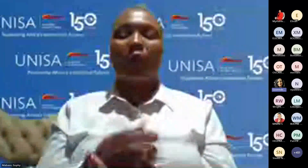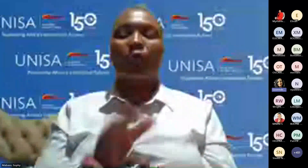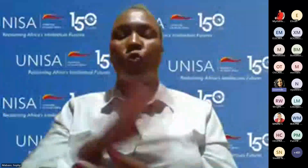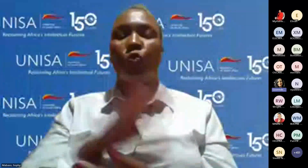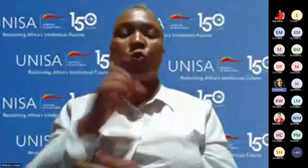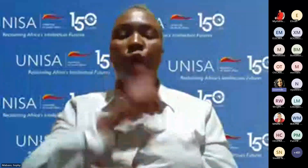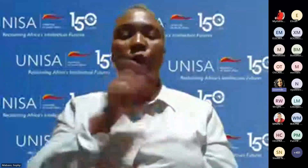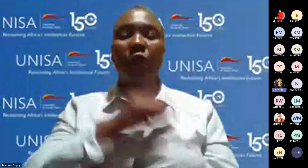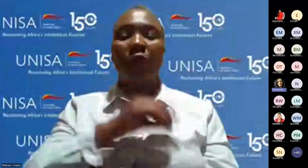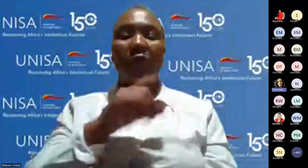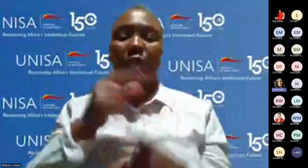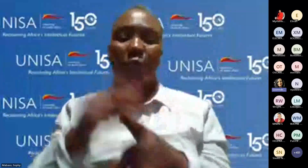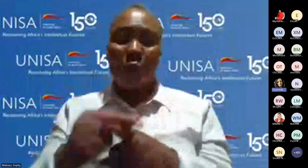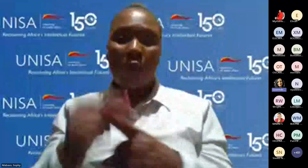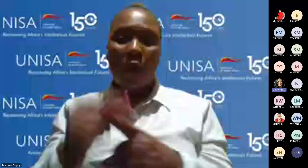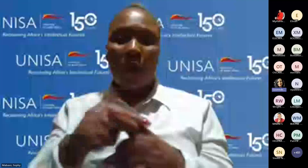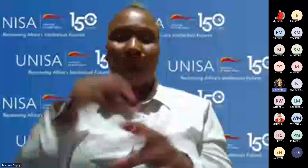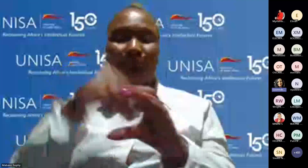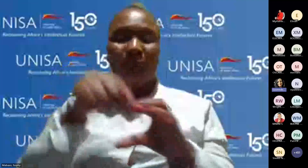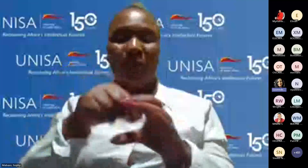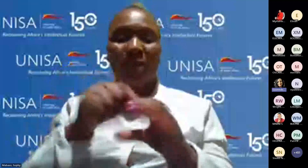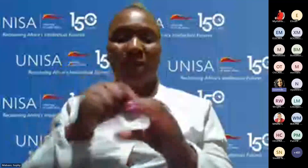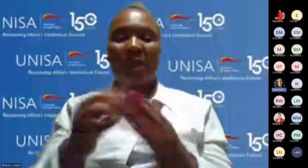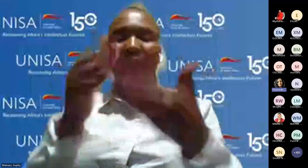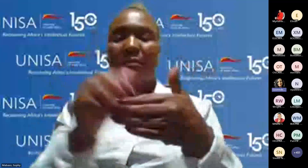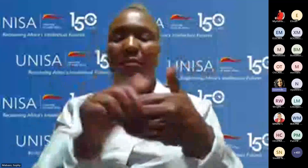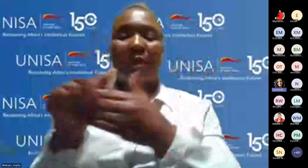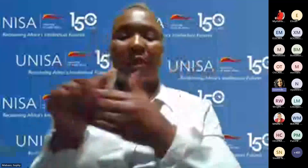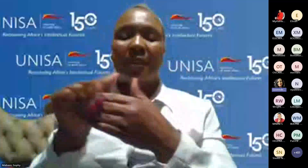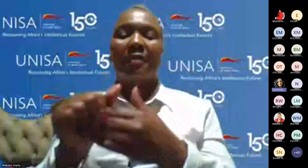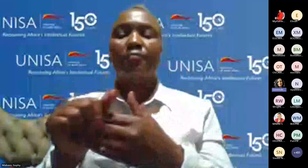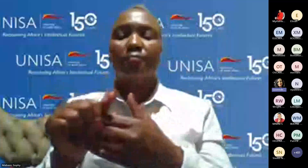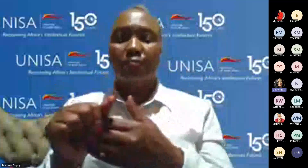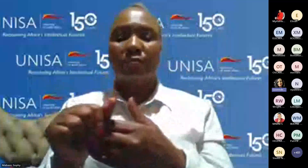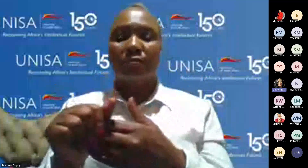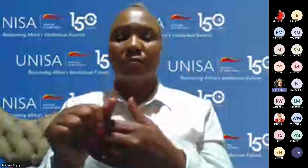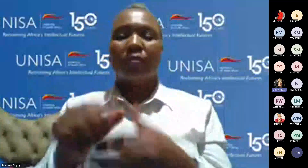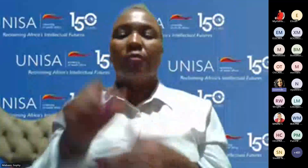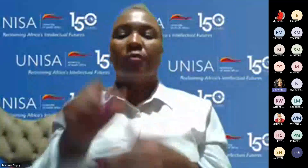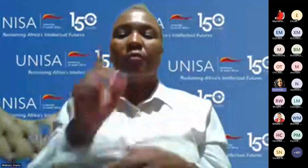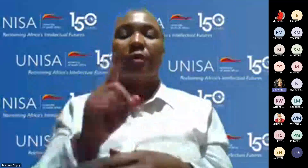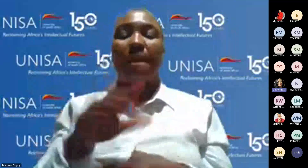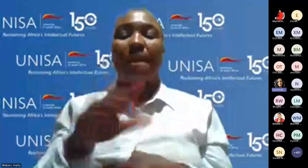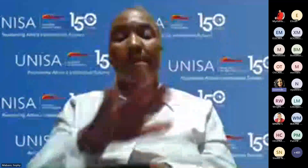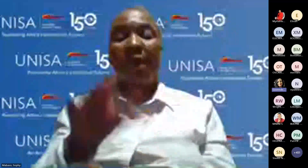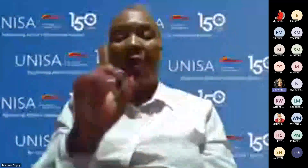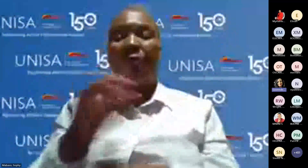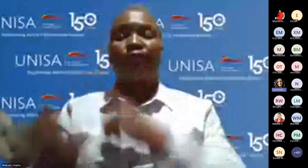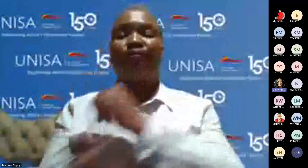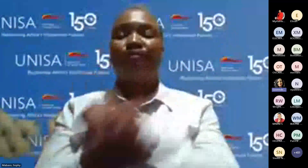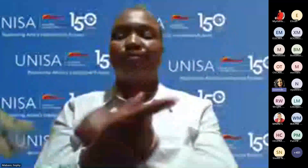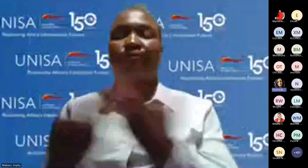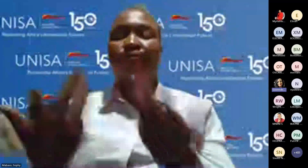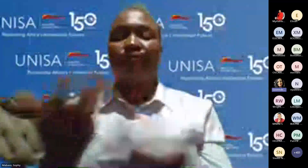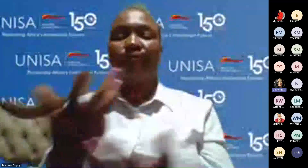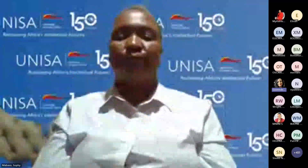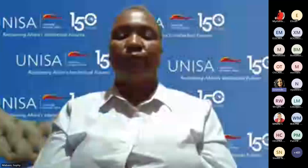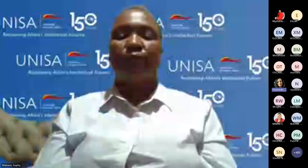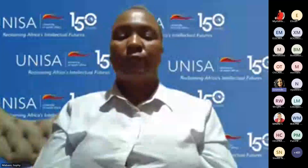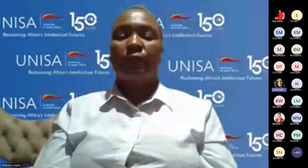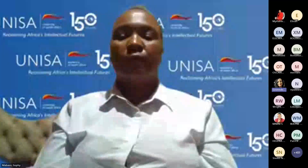words what's in the study material. You paraphrase, yes, but basically you are